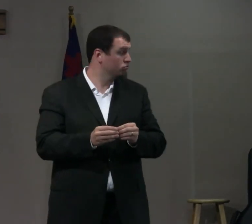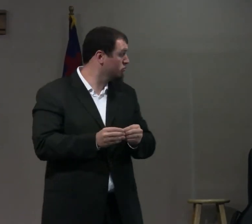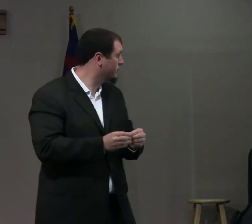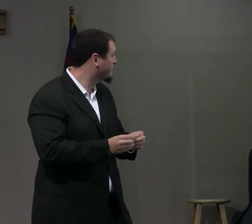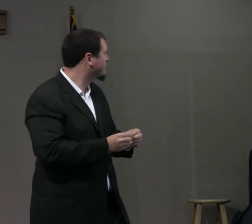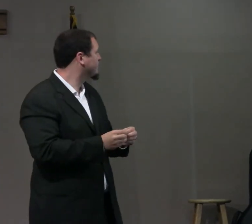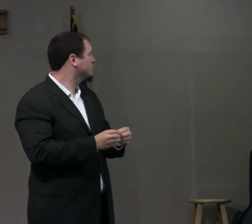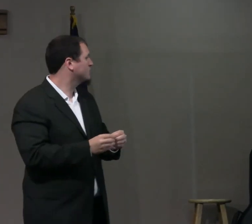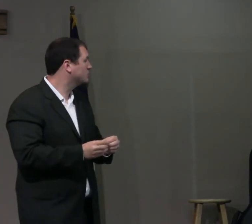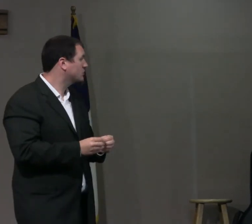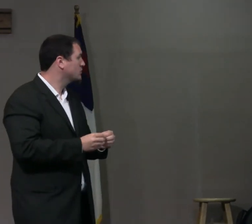and serve.